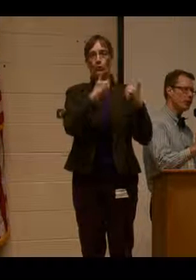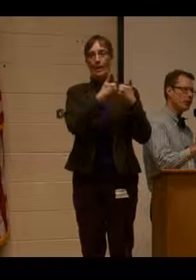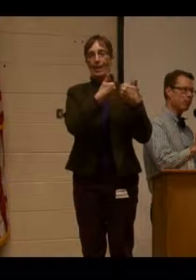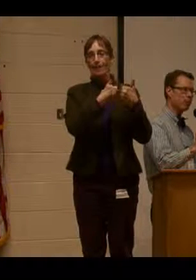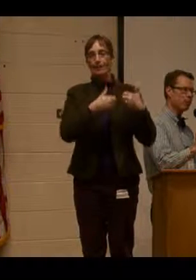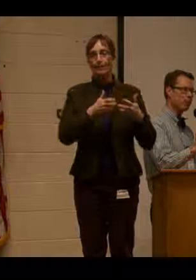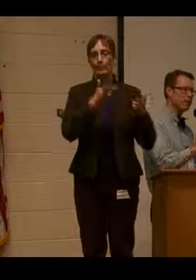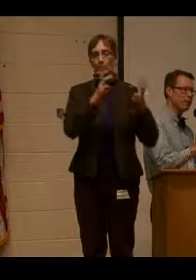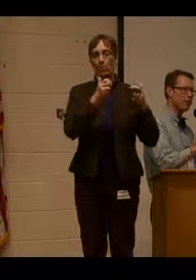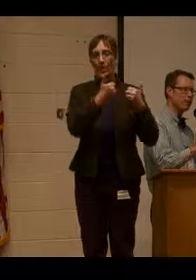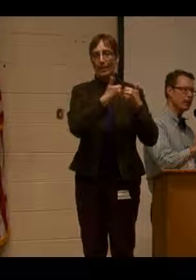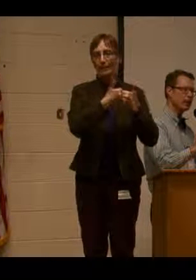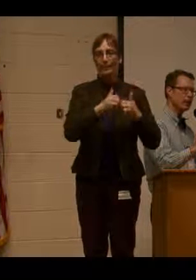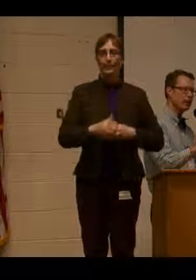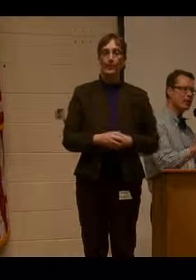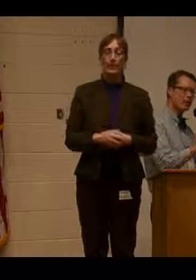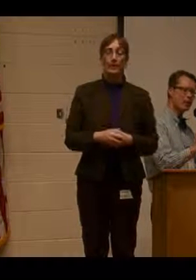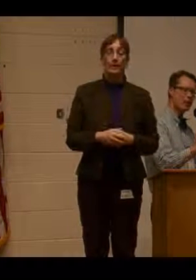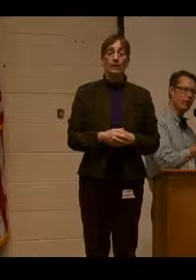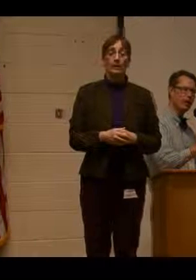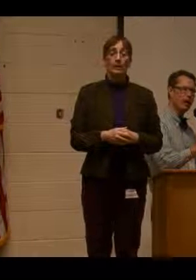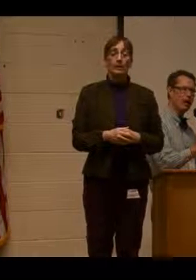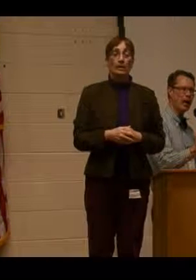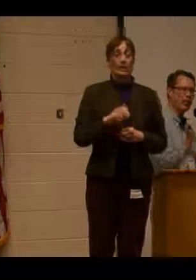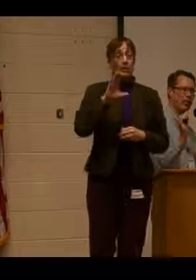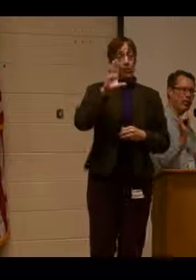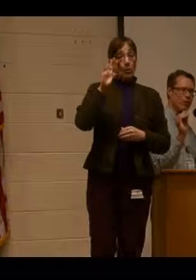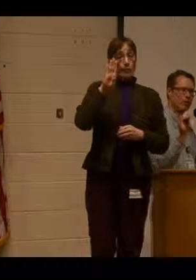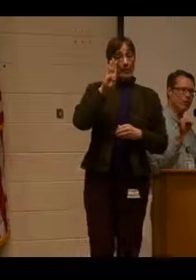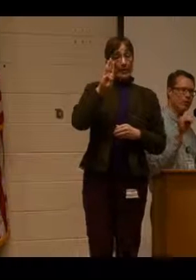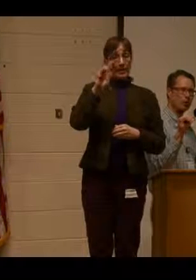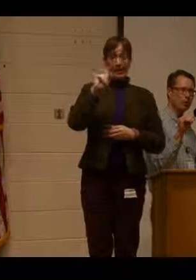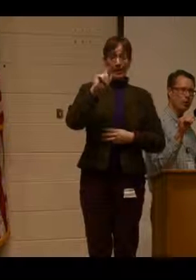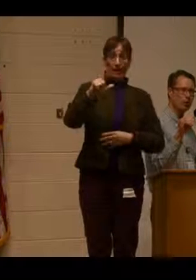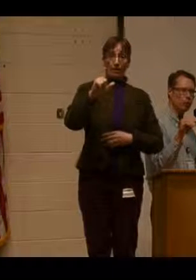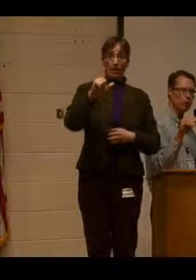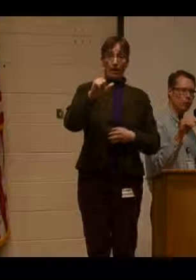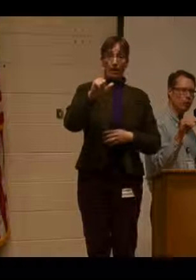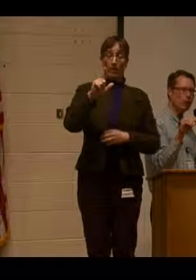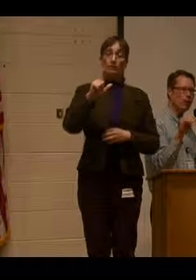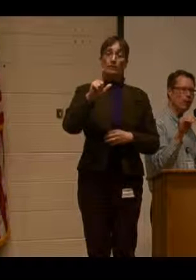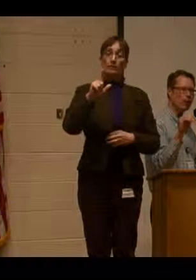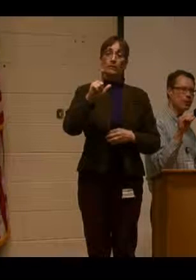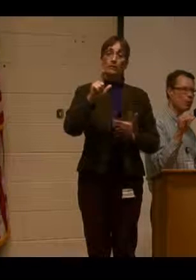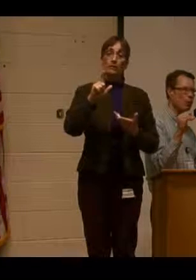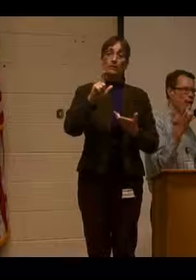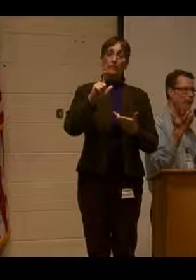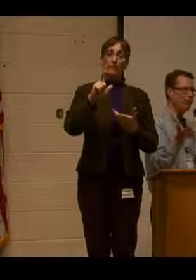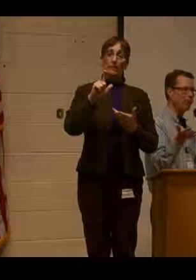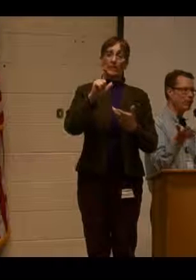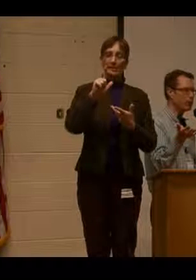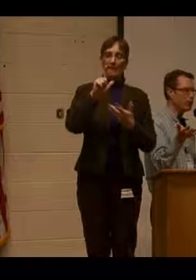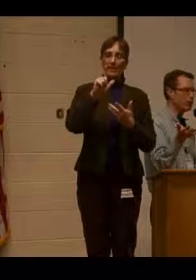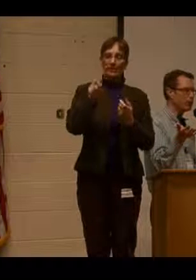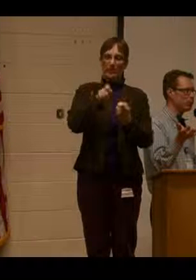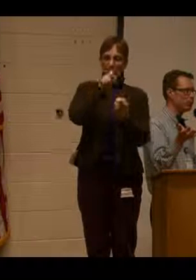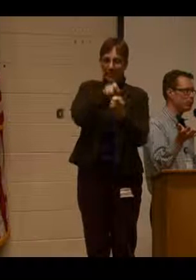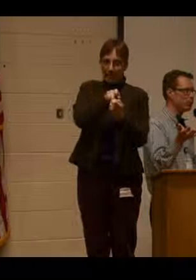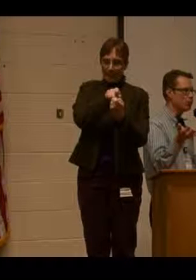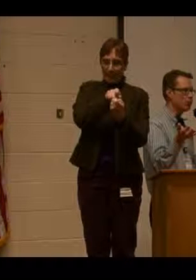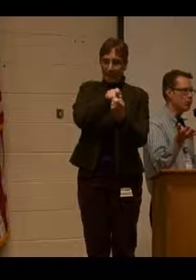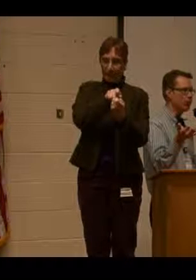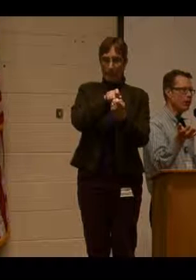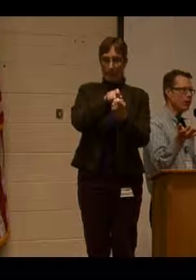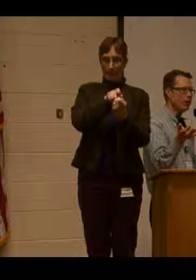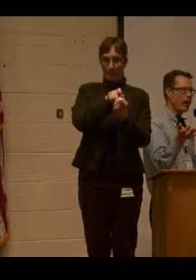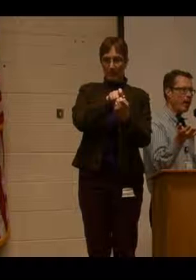is individually designed for the student and their future. So we have, for example, some students that are